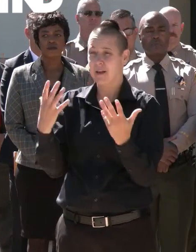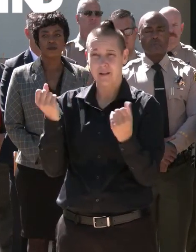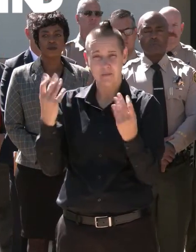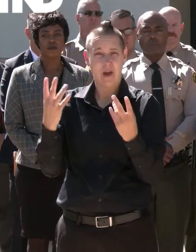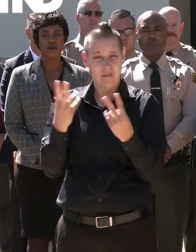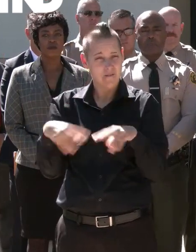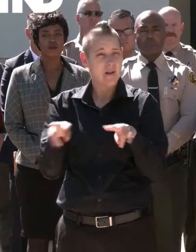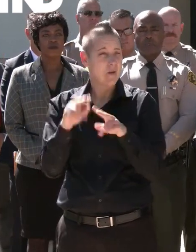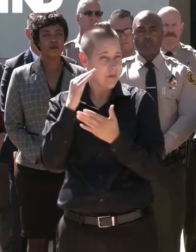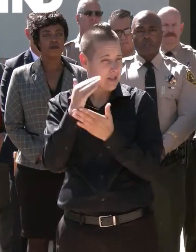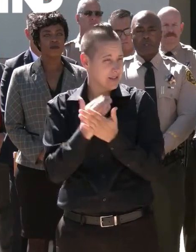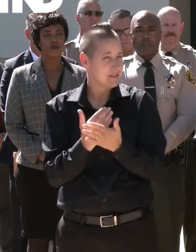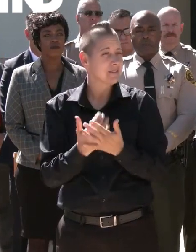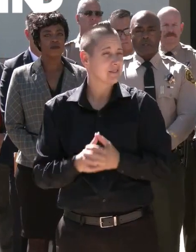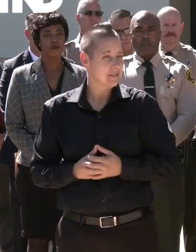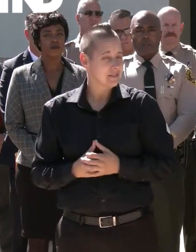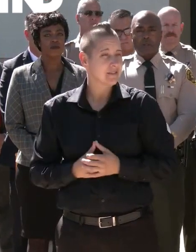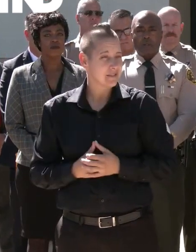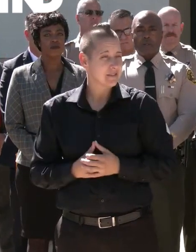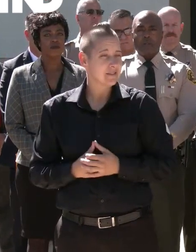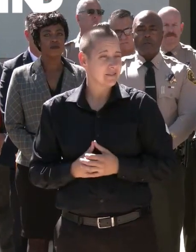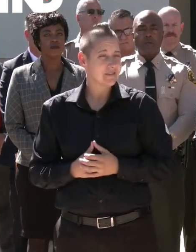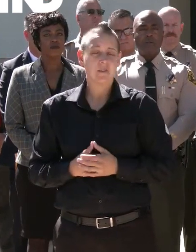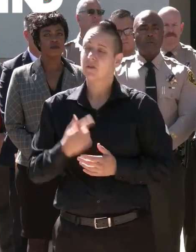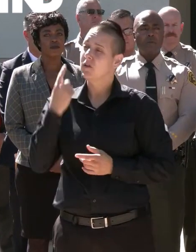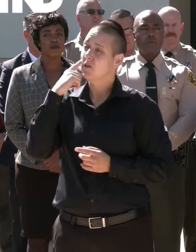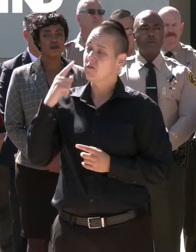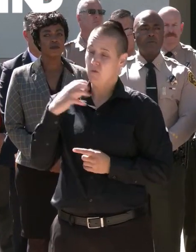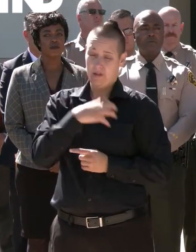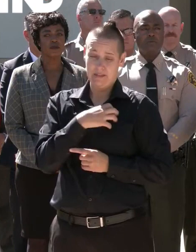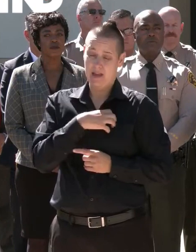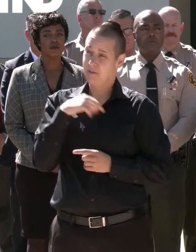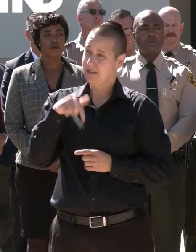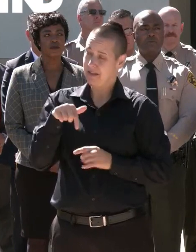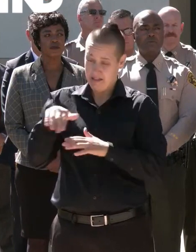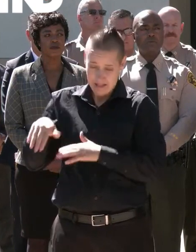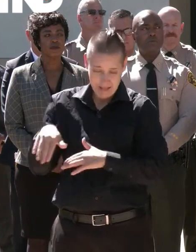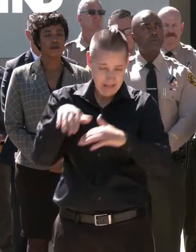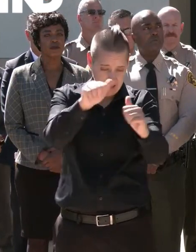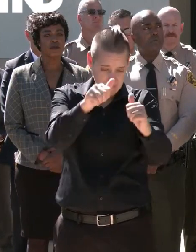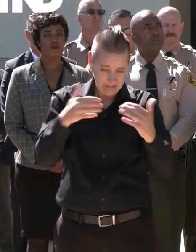lot of valuable lessons. For our deputy left this station